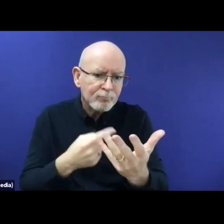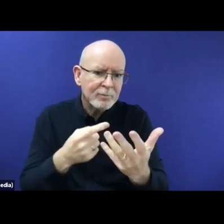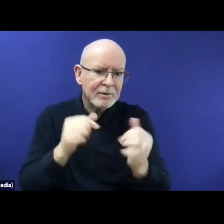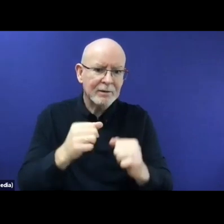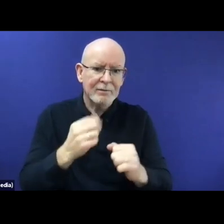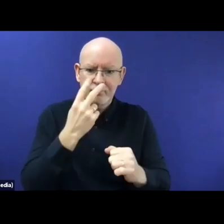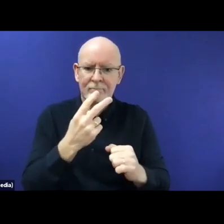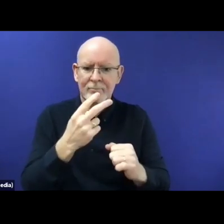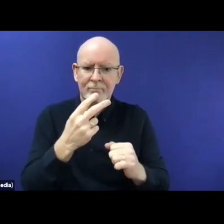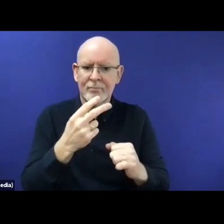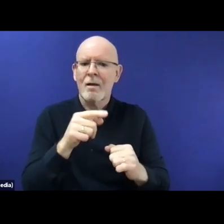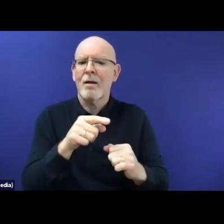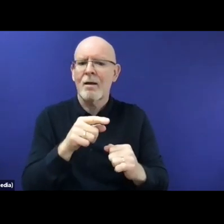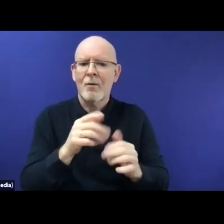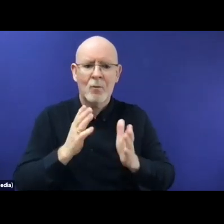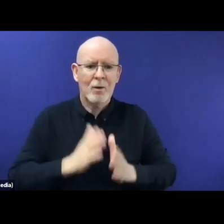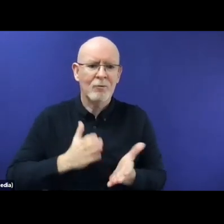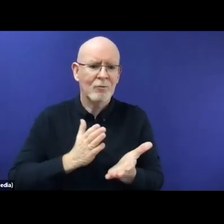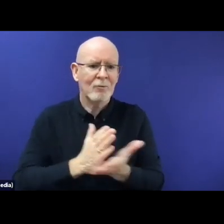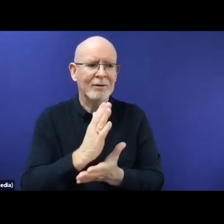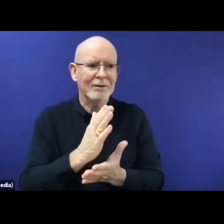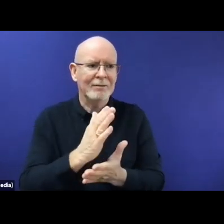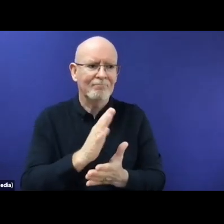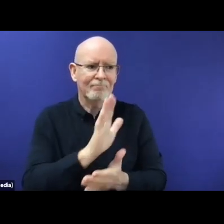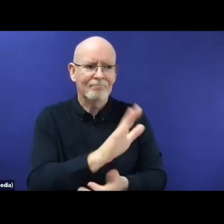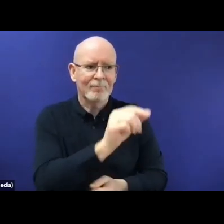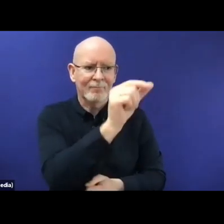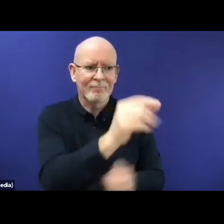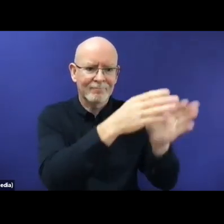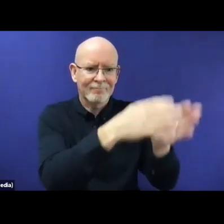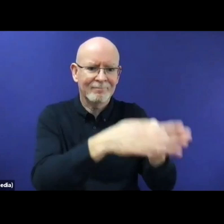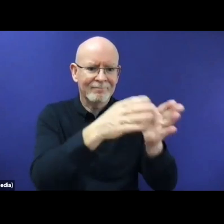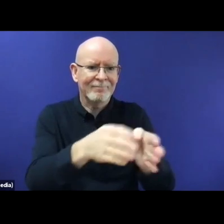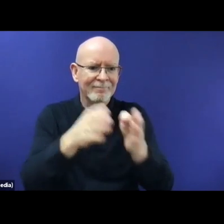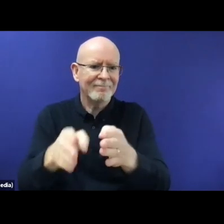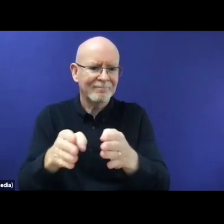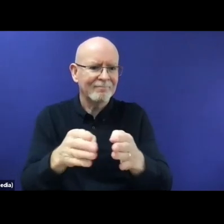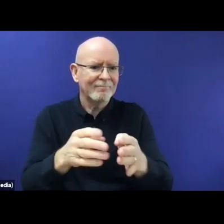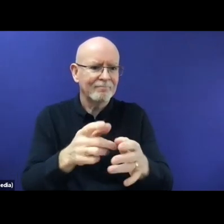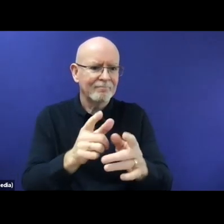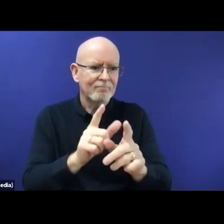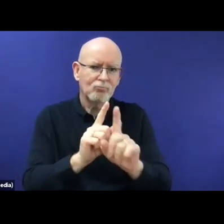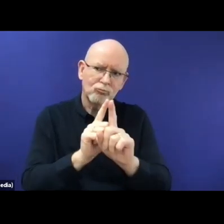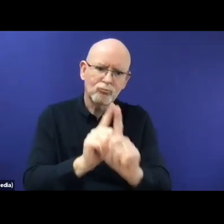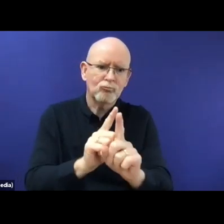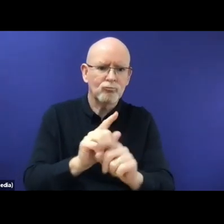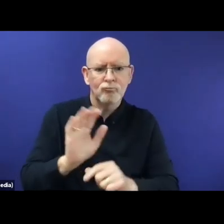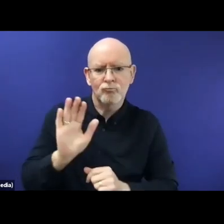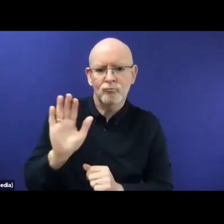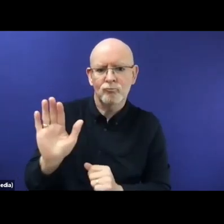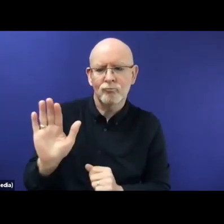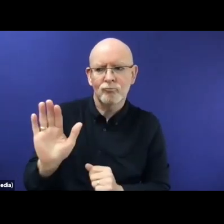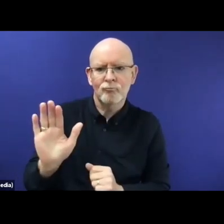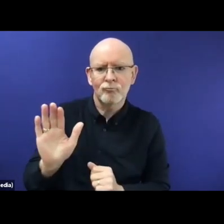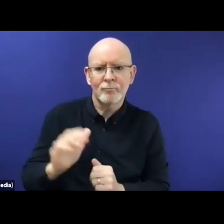and placing lockable doors on latrines are both very, very important. Are they the same thing? I think, again, as I